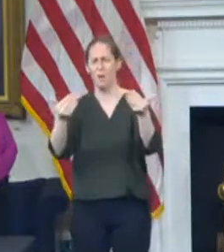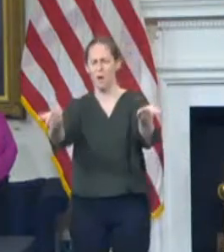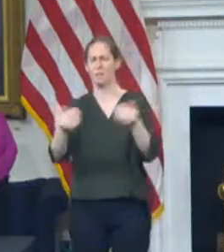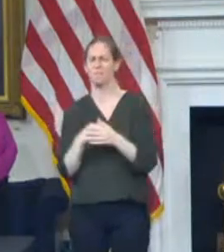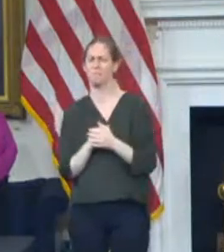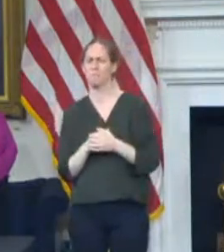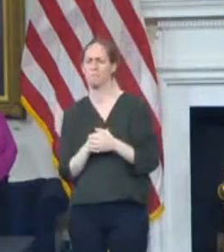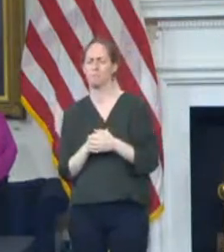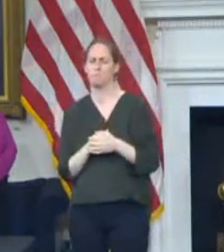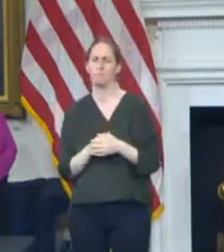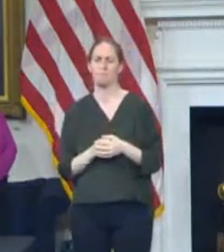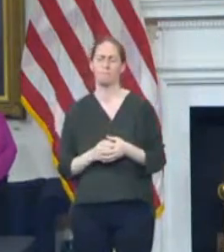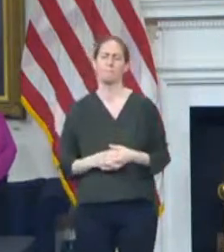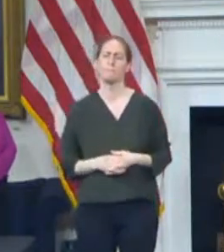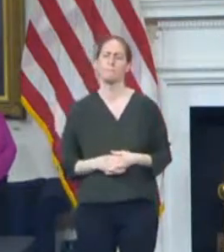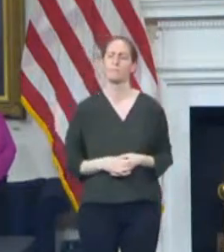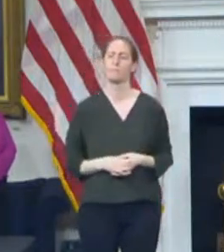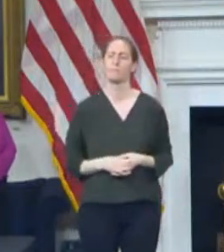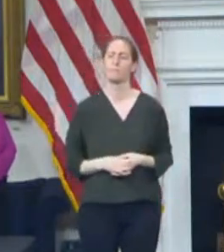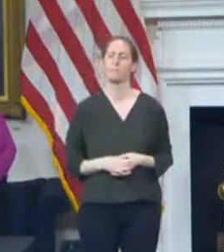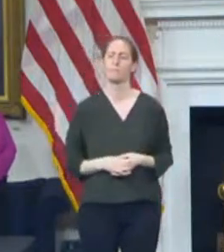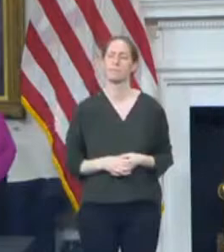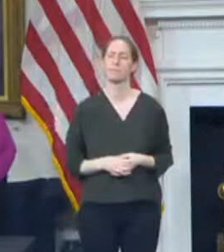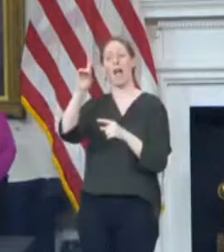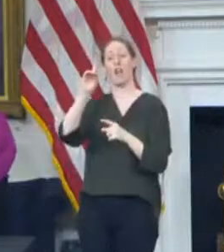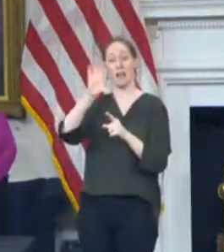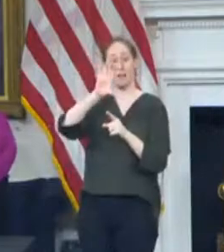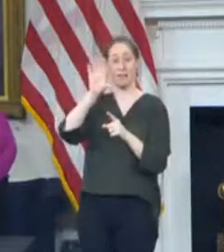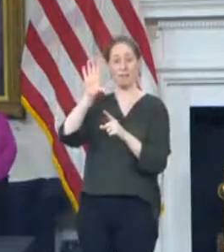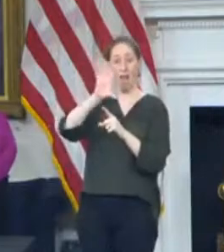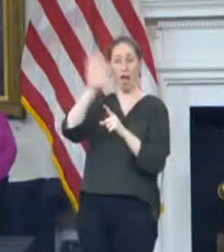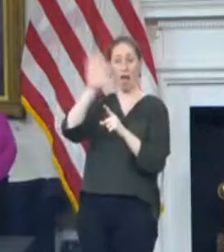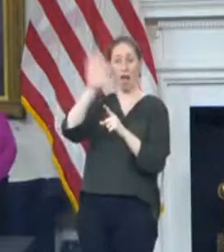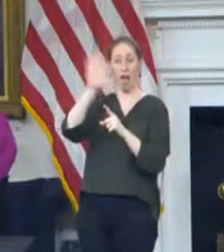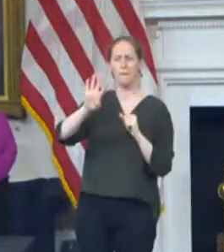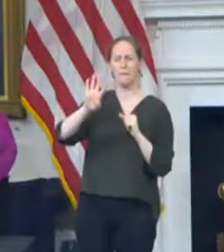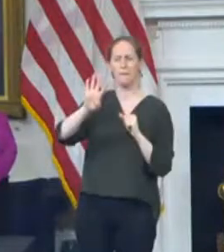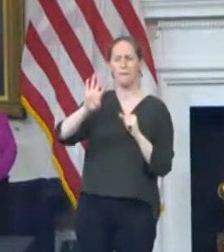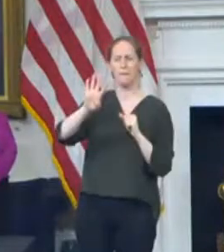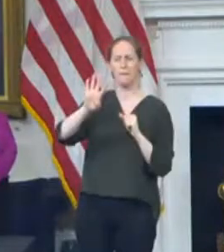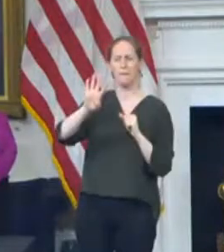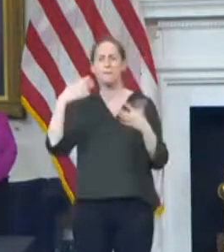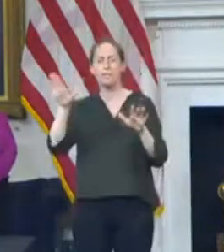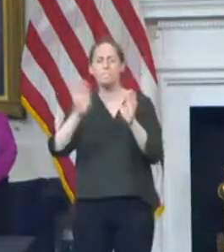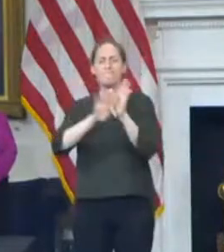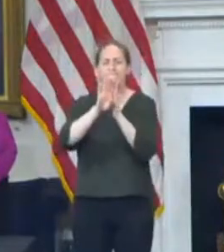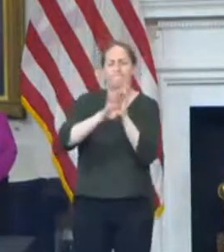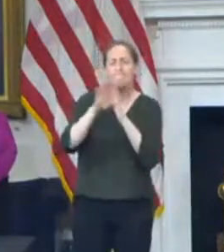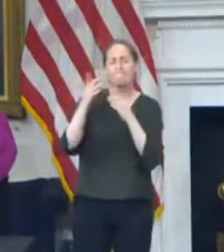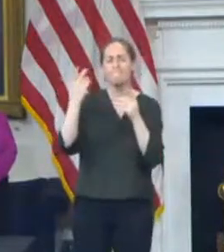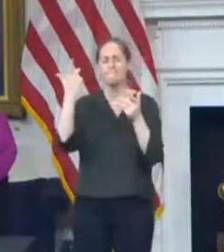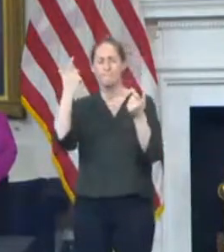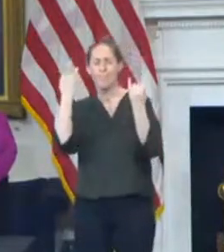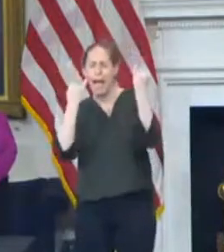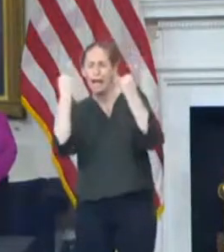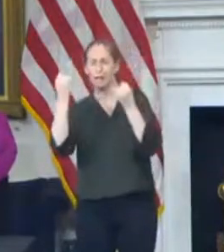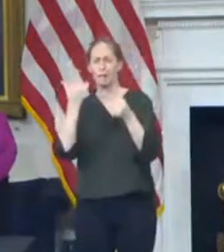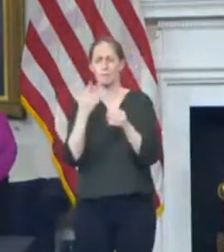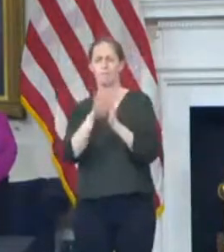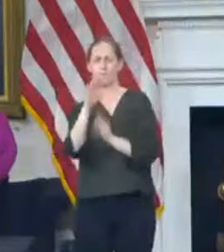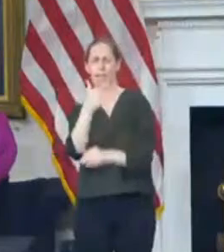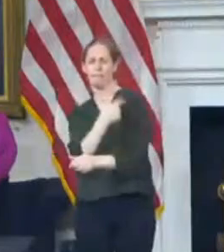more. 40 Maryland companies are currently working on developing and manufacturing COVID-19 vaccines and innovative